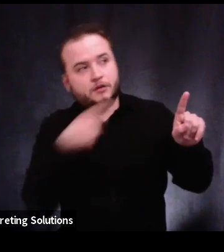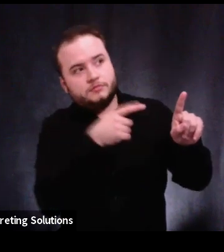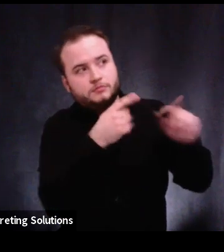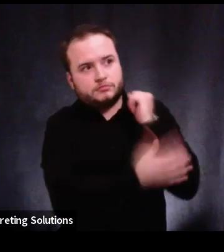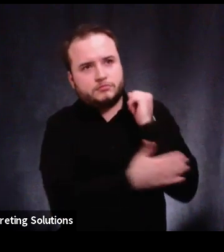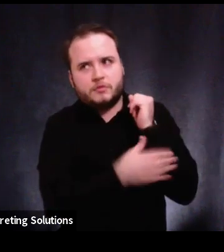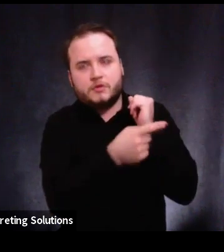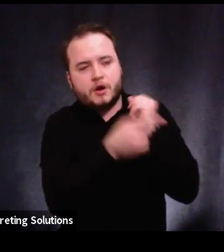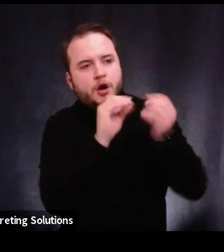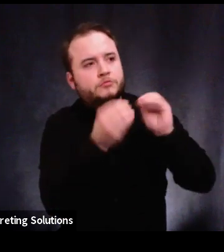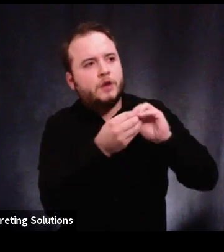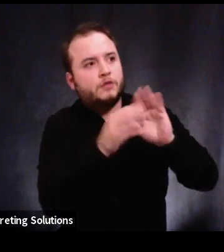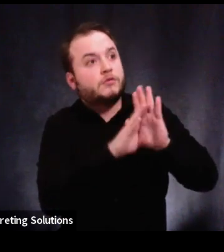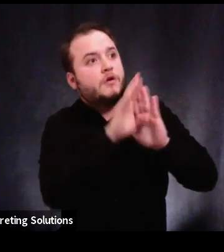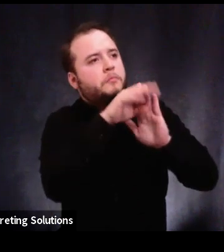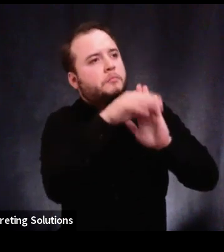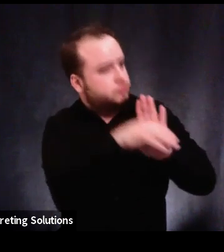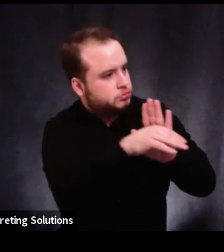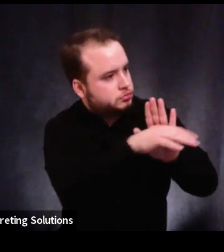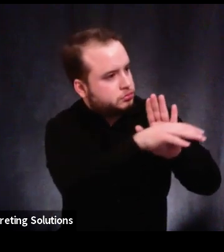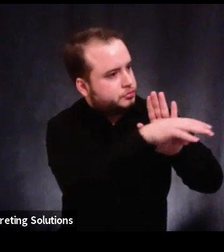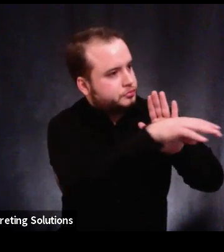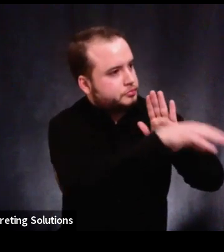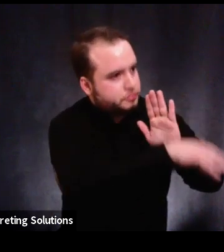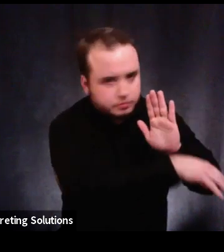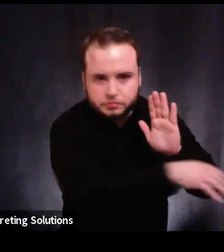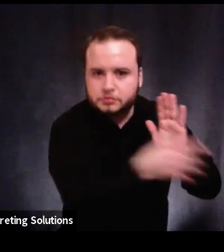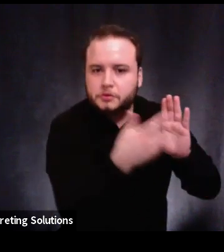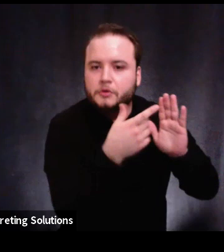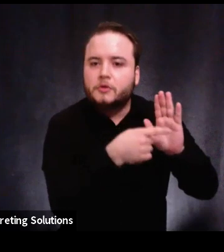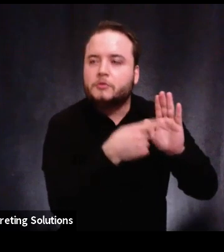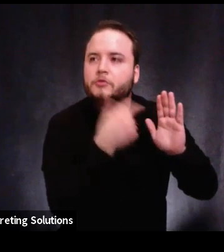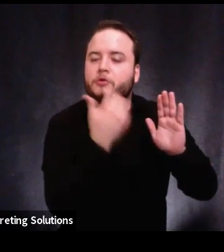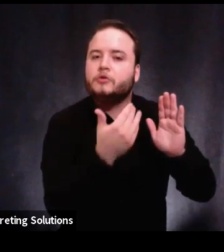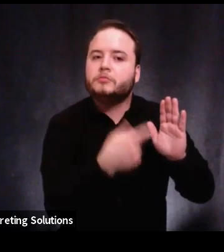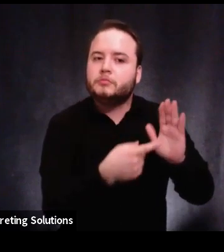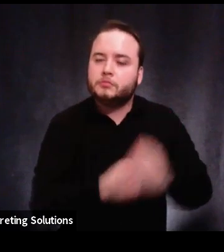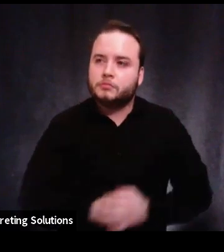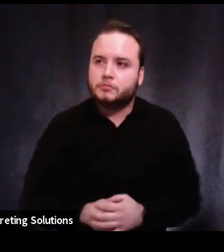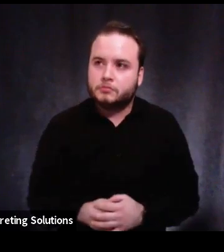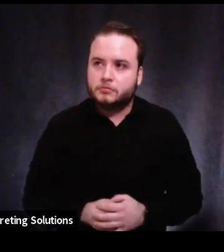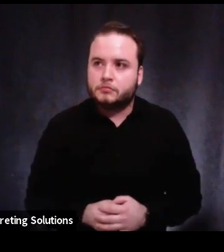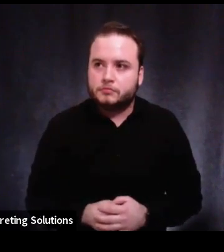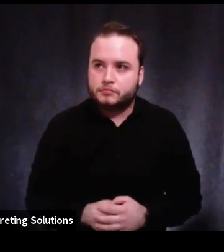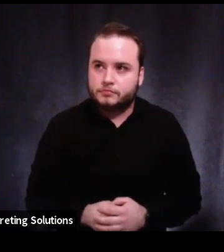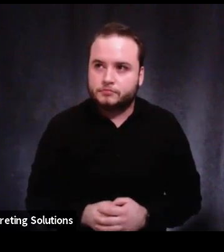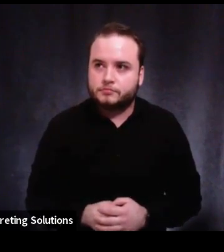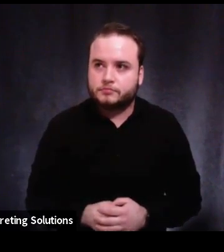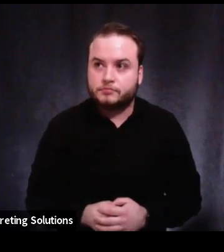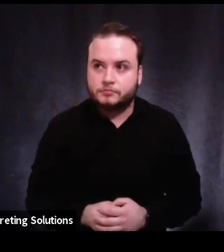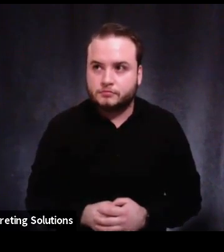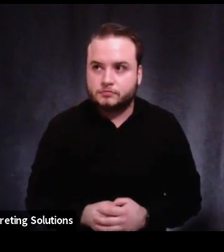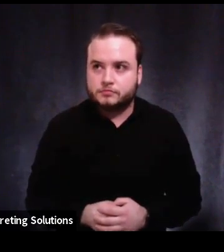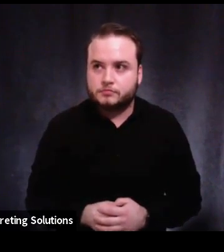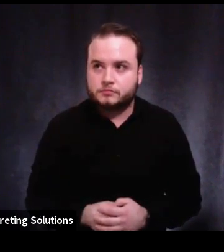not. We don't know that, but for the scenarios we modeled, again, static ones, hypothetical